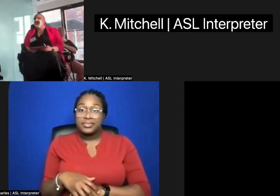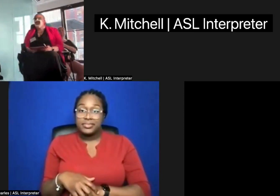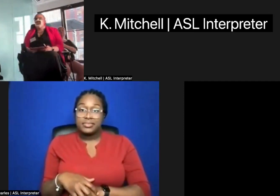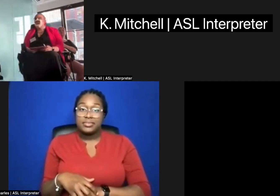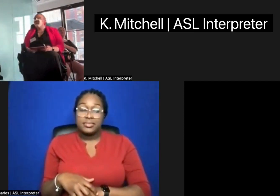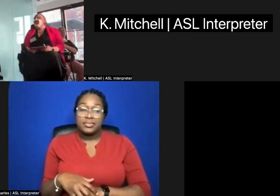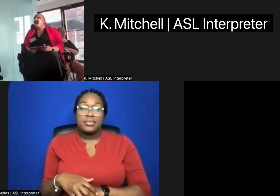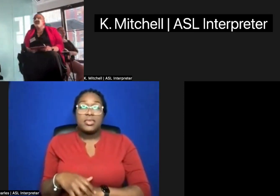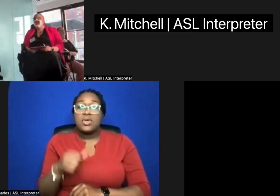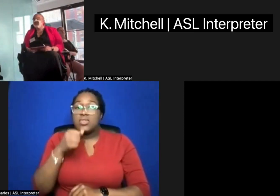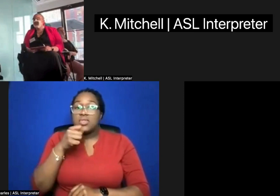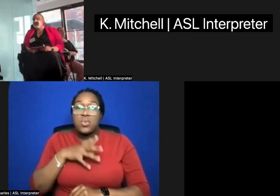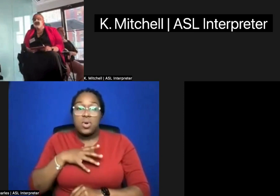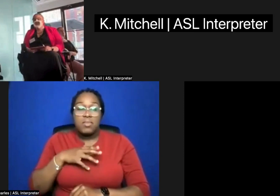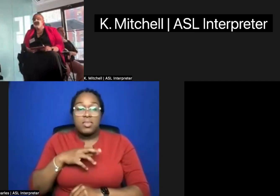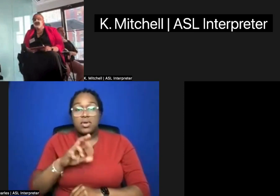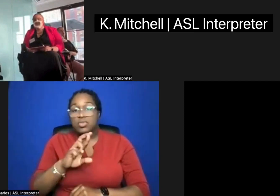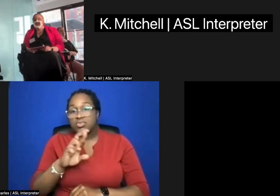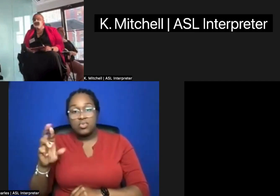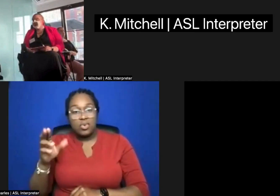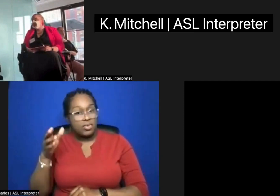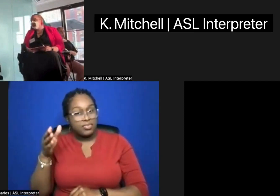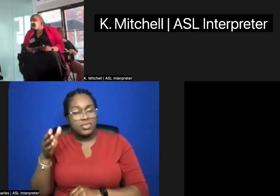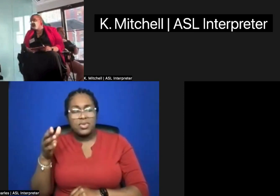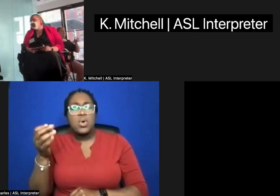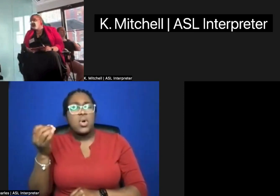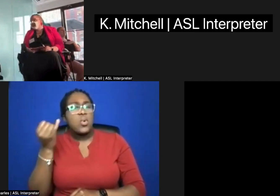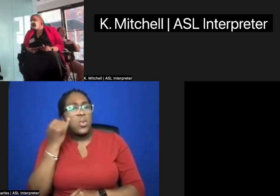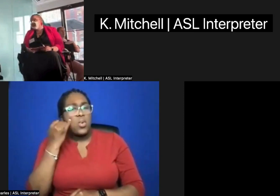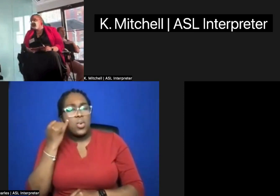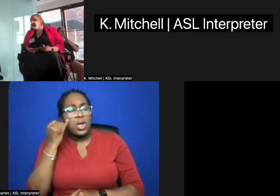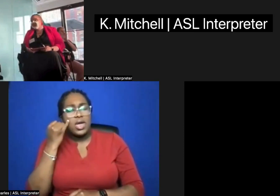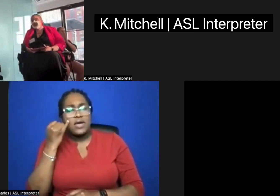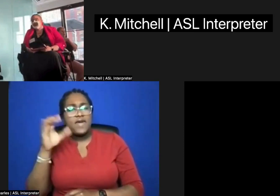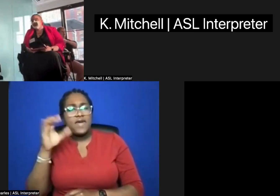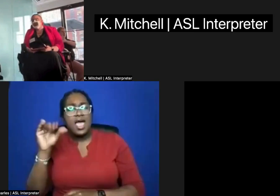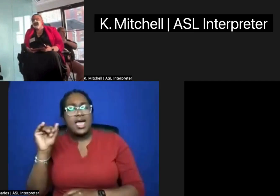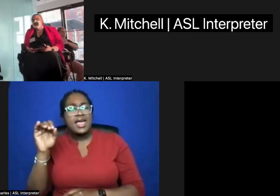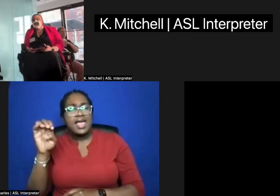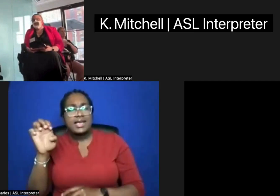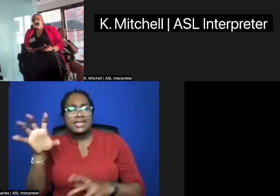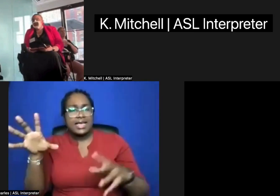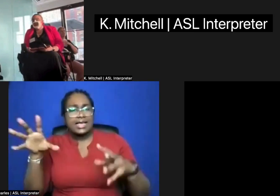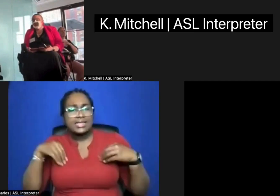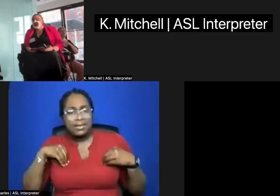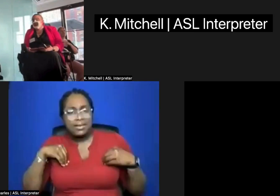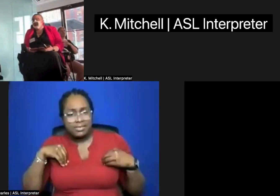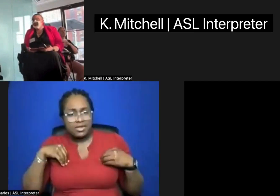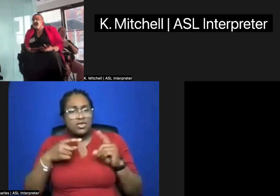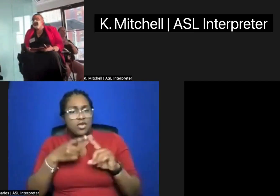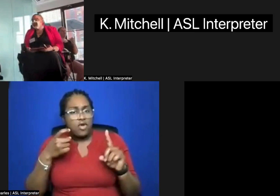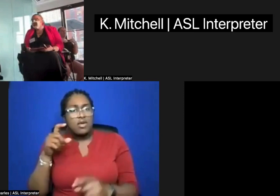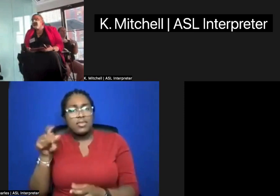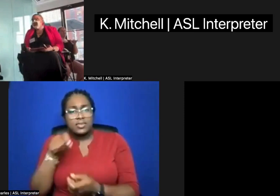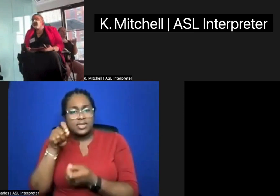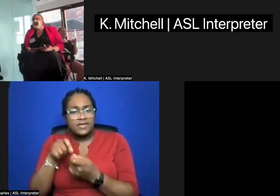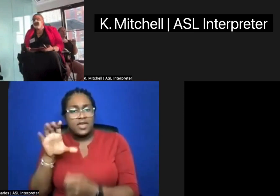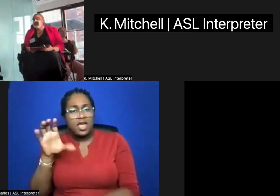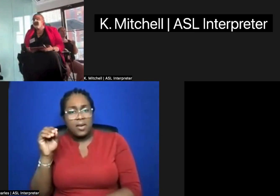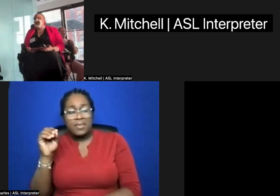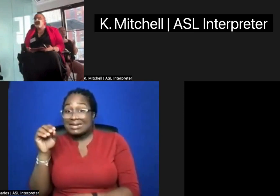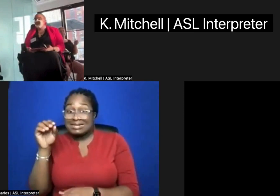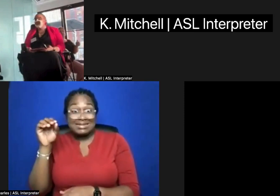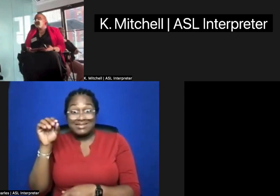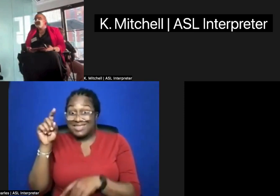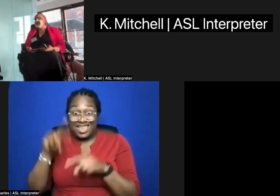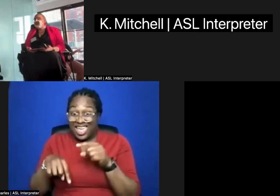necessarily by us, but say someone's case is accepted by a firm and they still, they still can't pay for it. They have a